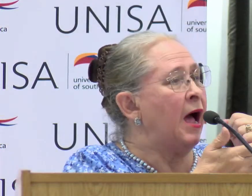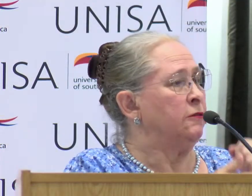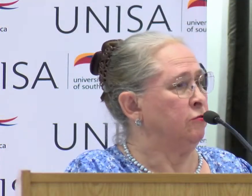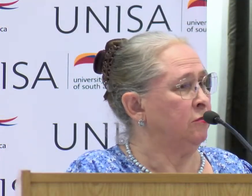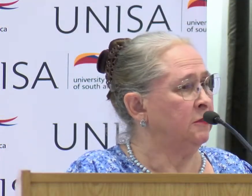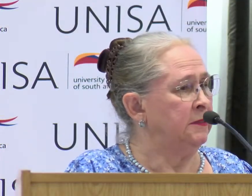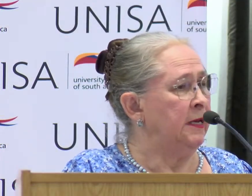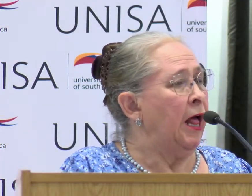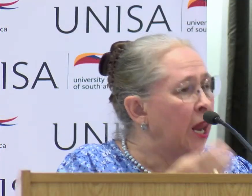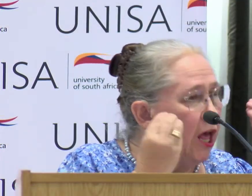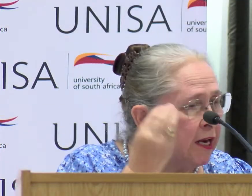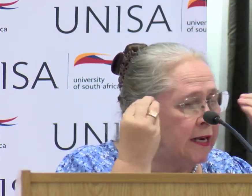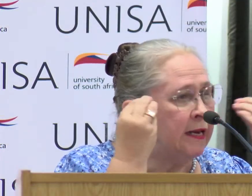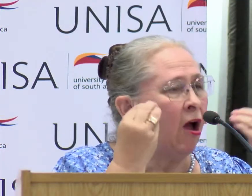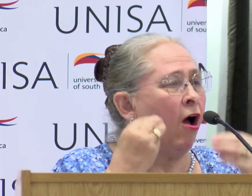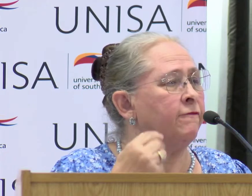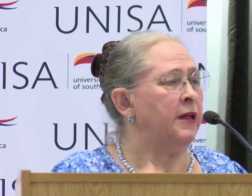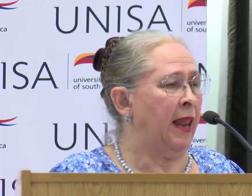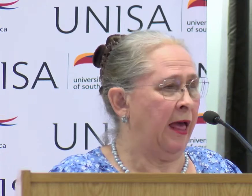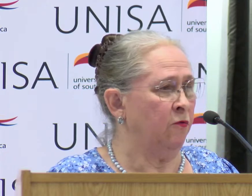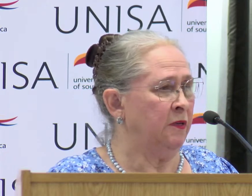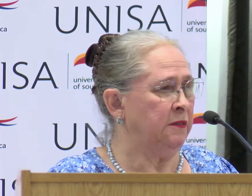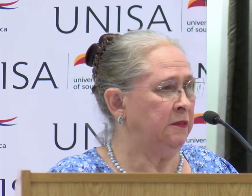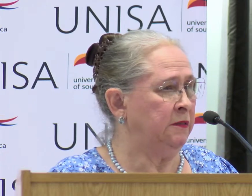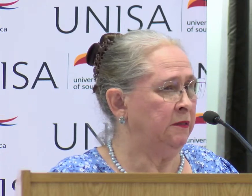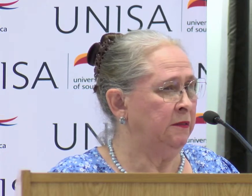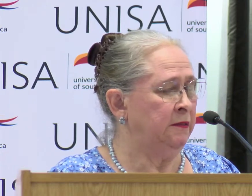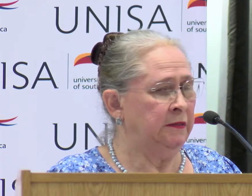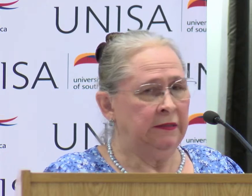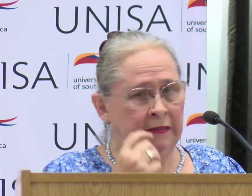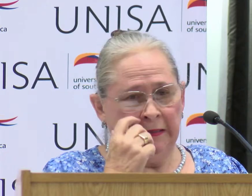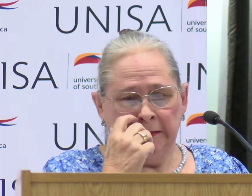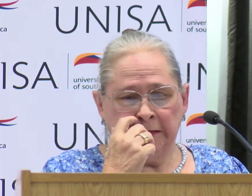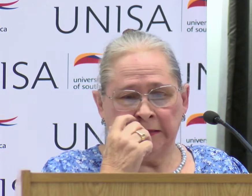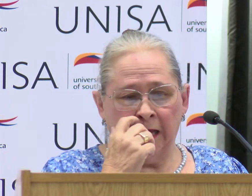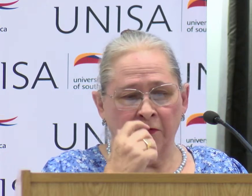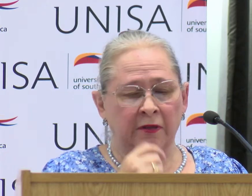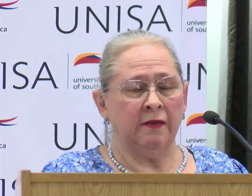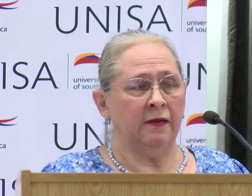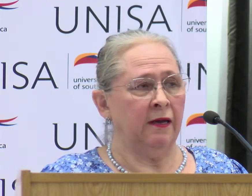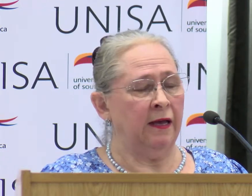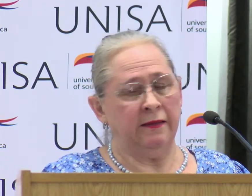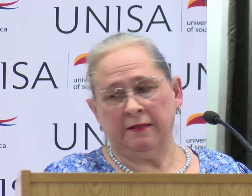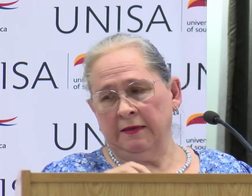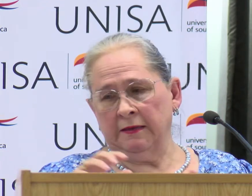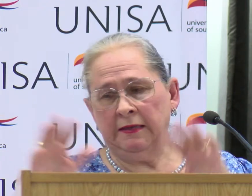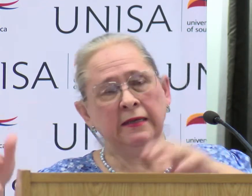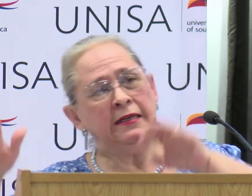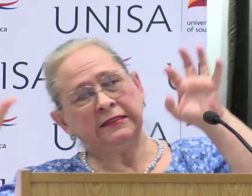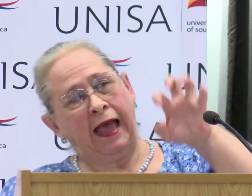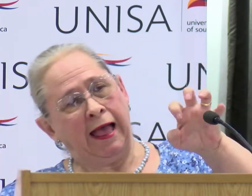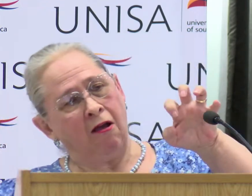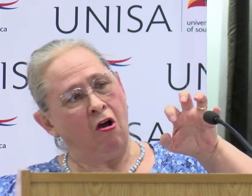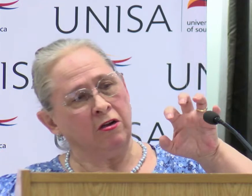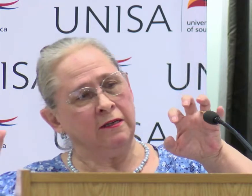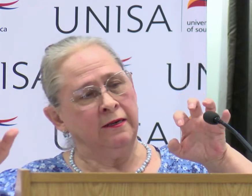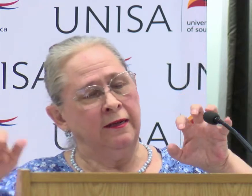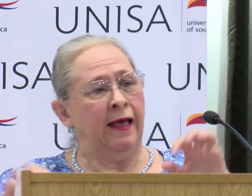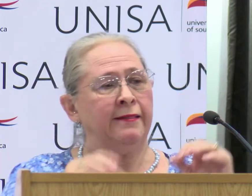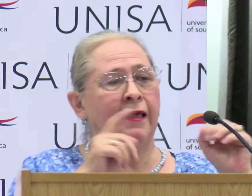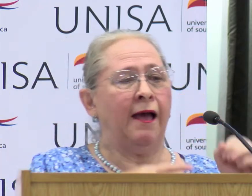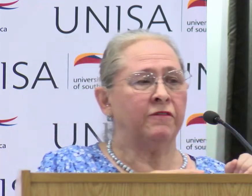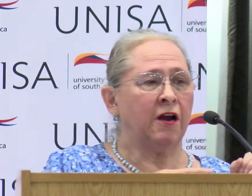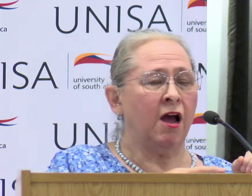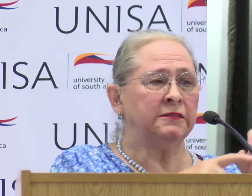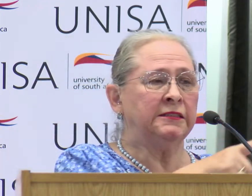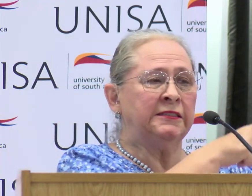to promote learning of a language. So the English hang on